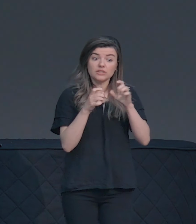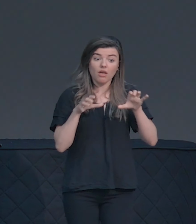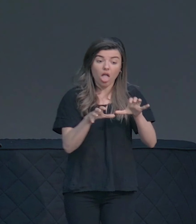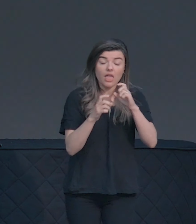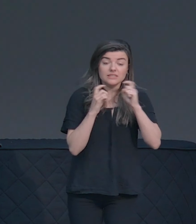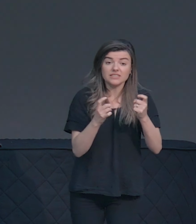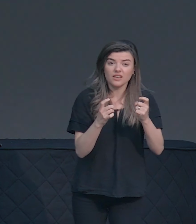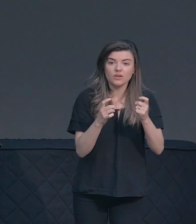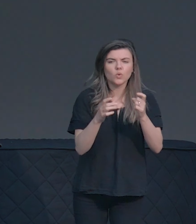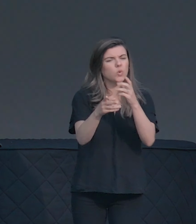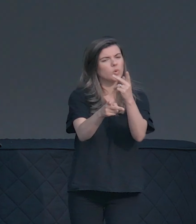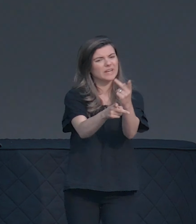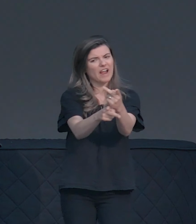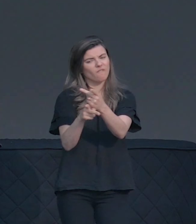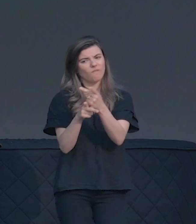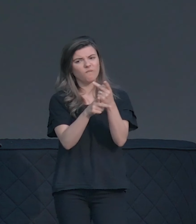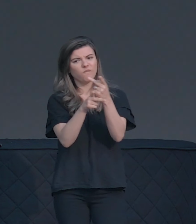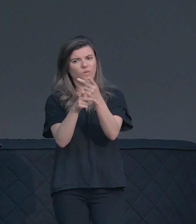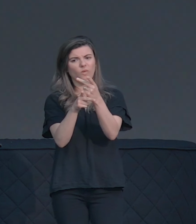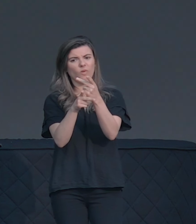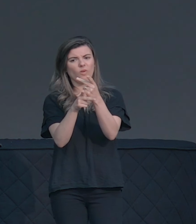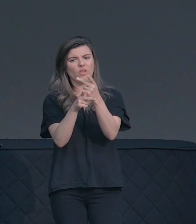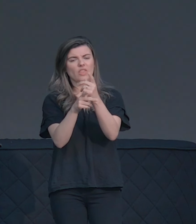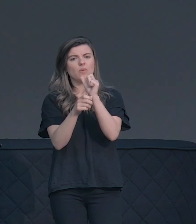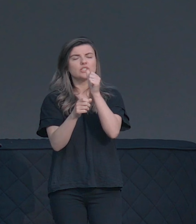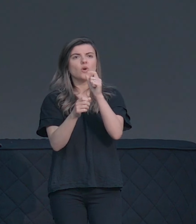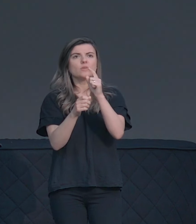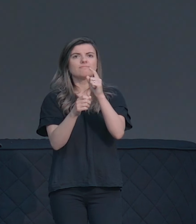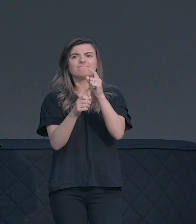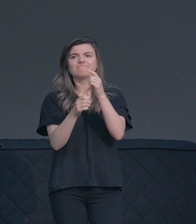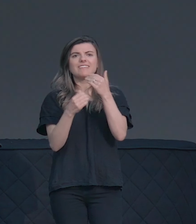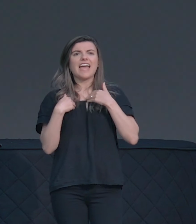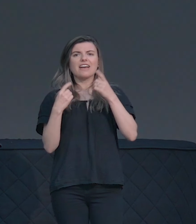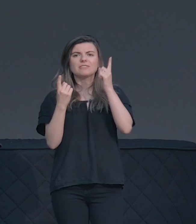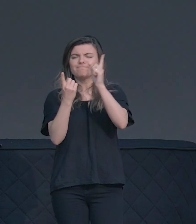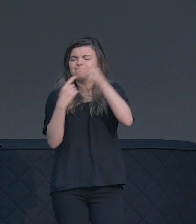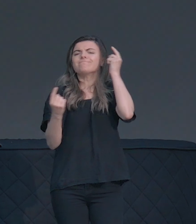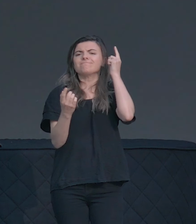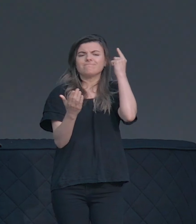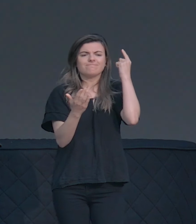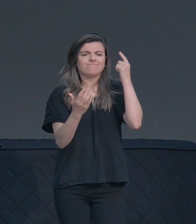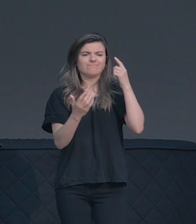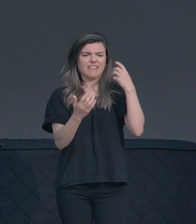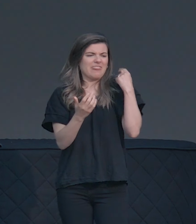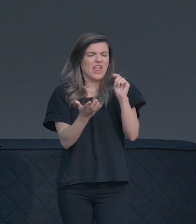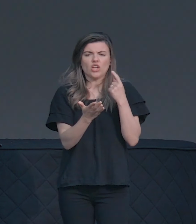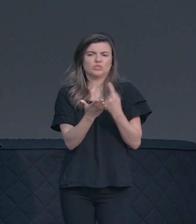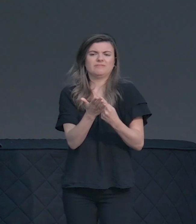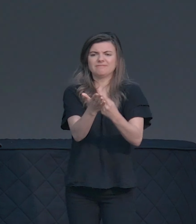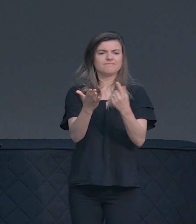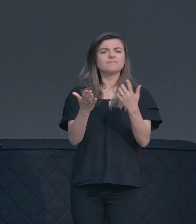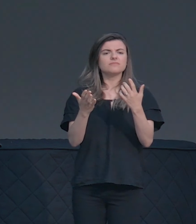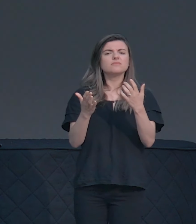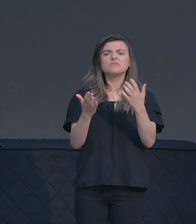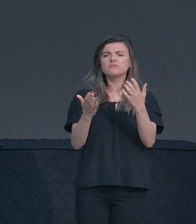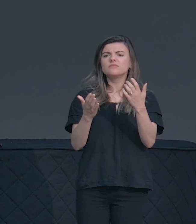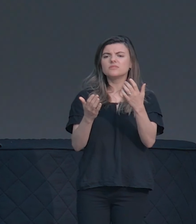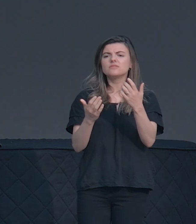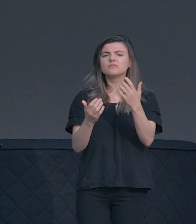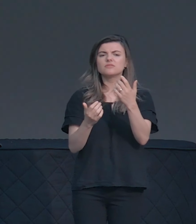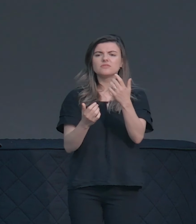careful that we don't create a heretical, hypothetical situation here.